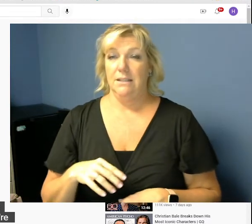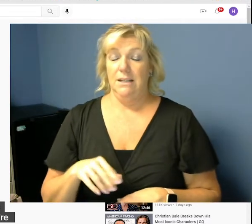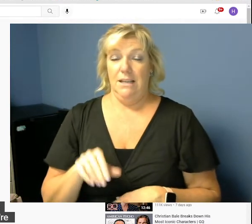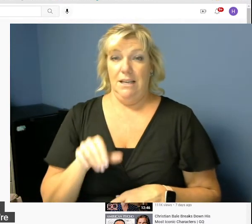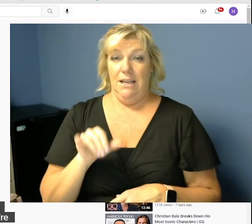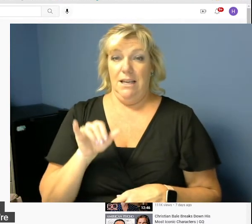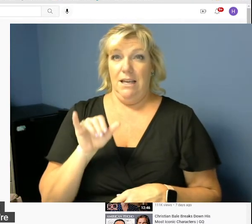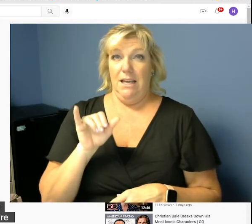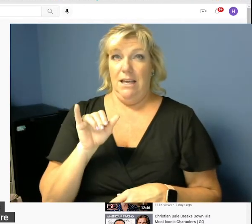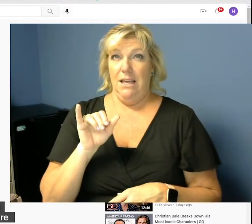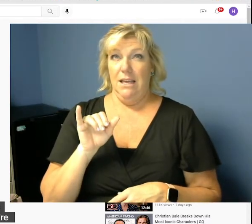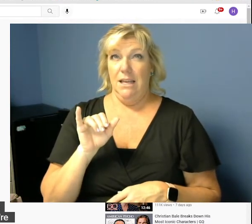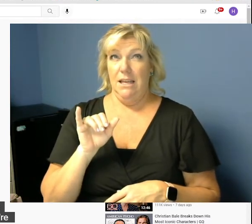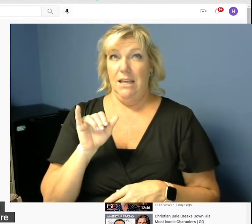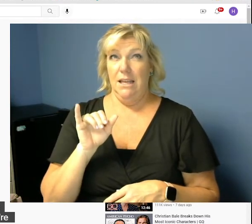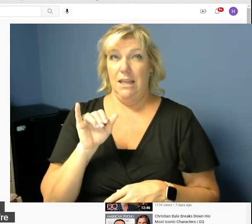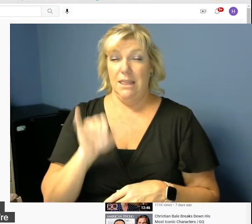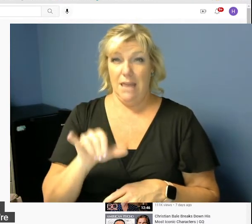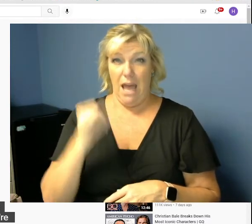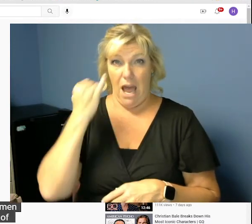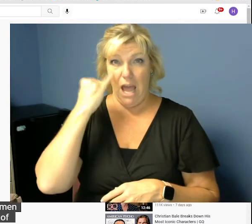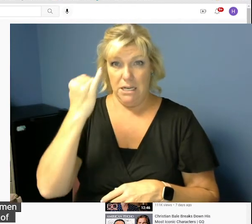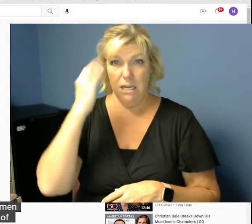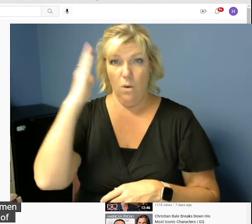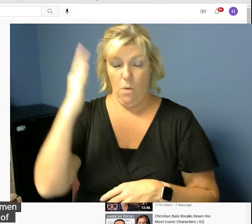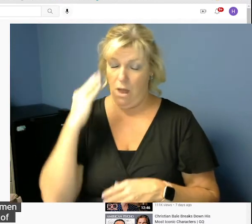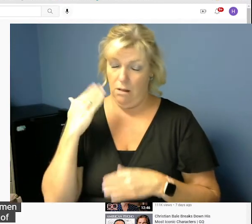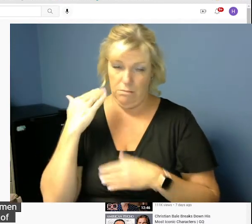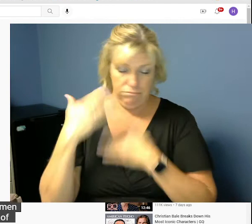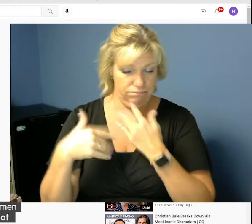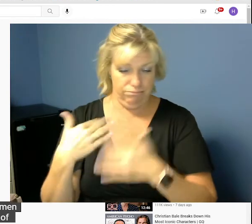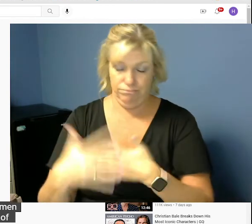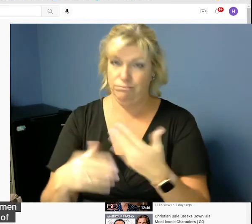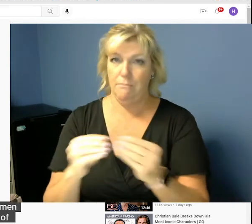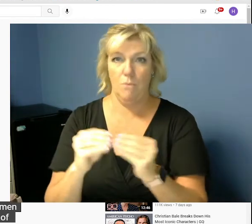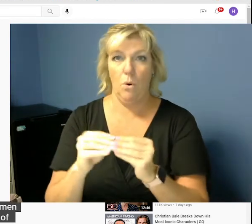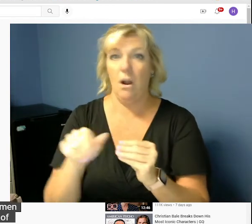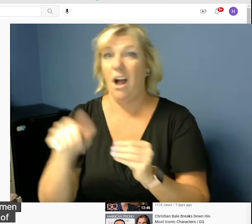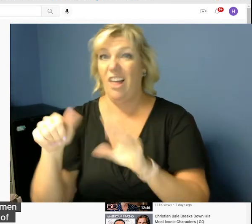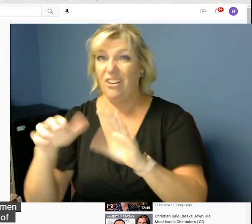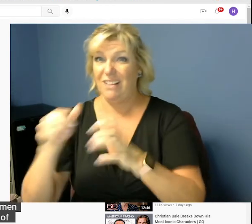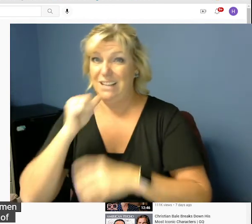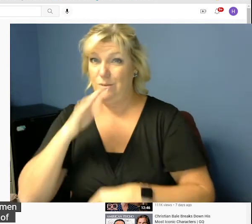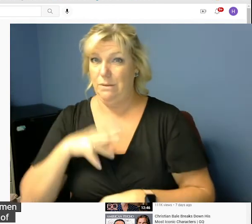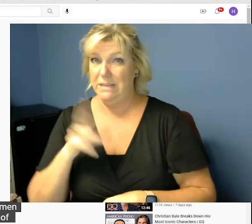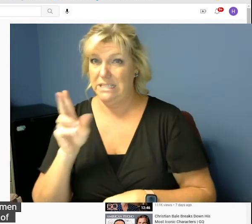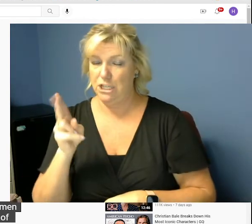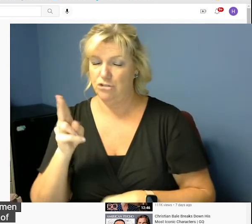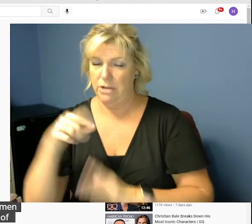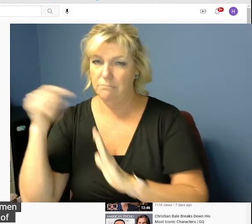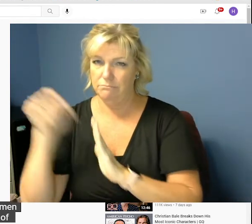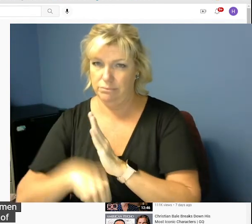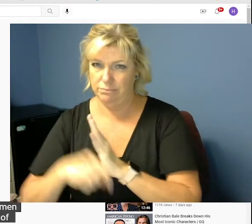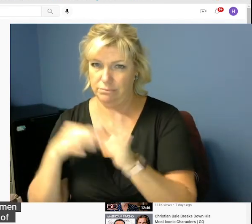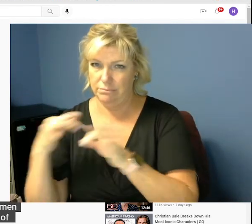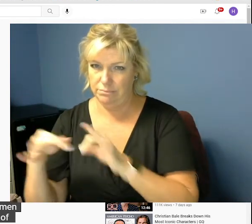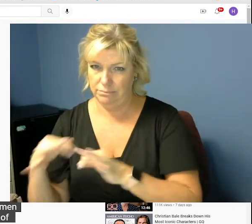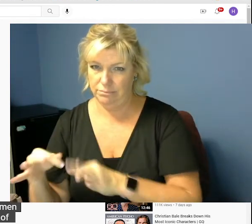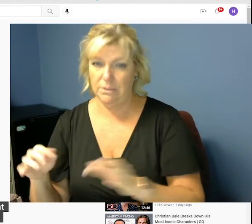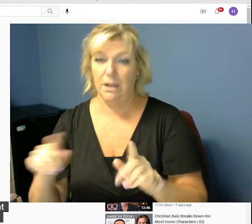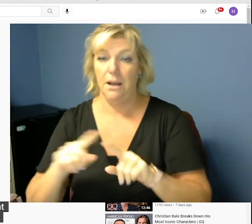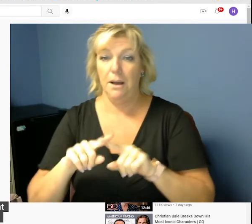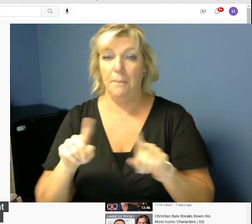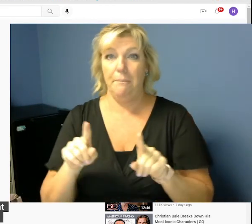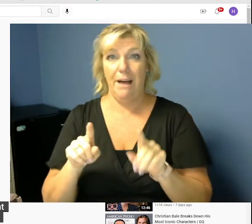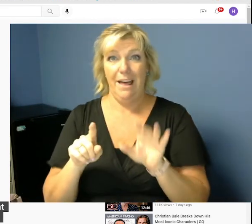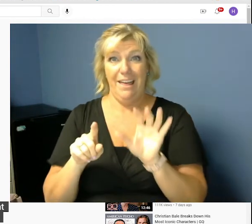this in a few more lectures, and we'll spend even more time with it if you're in my women's history class. But ultimately, women will use this call to domesticity, the kind